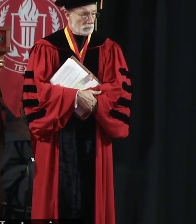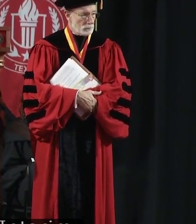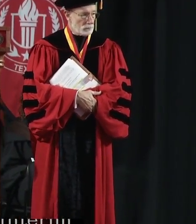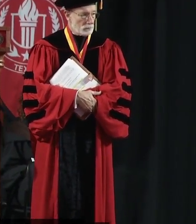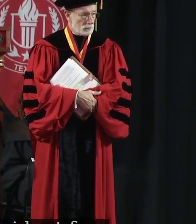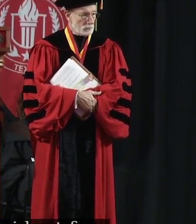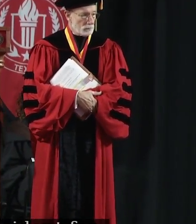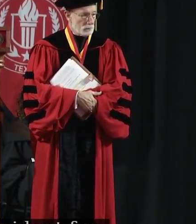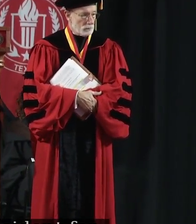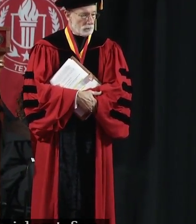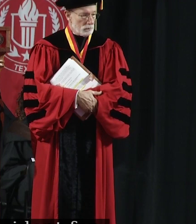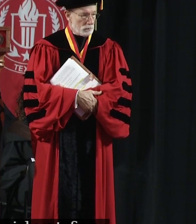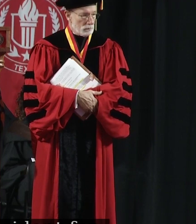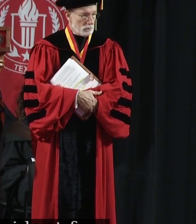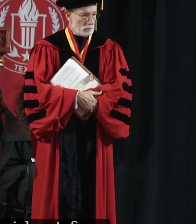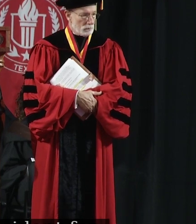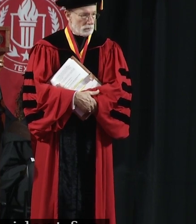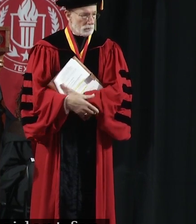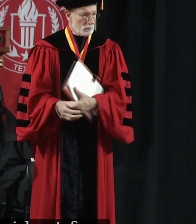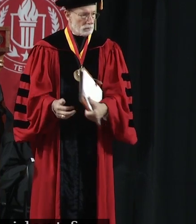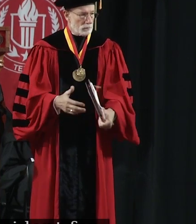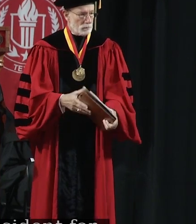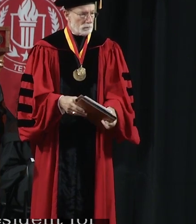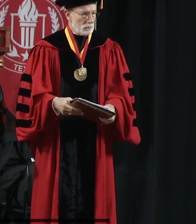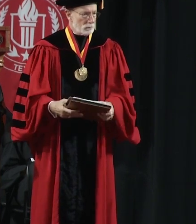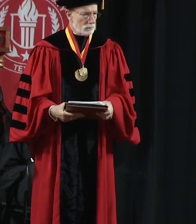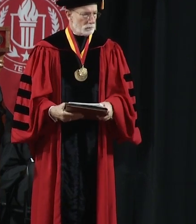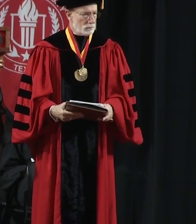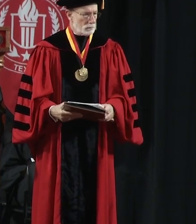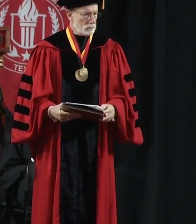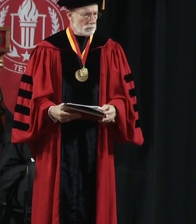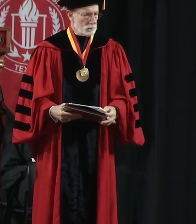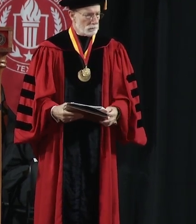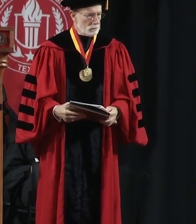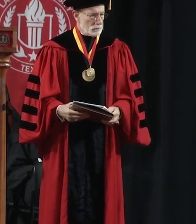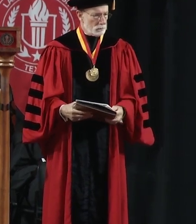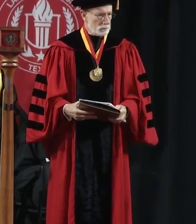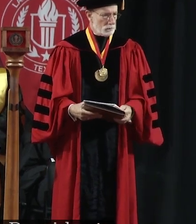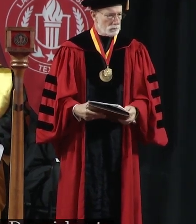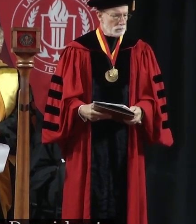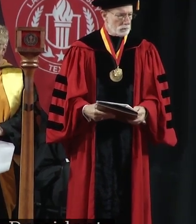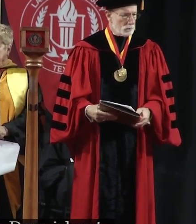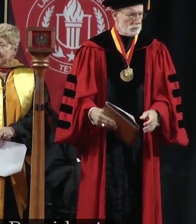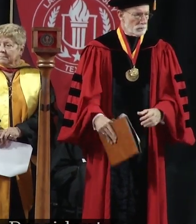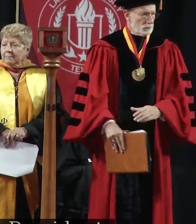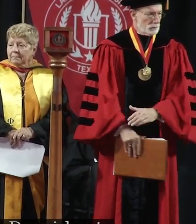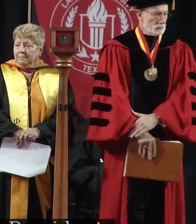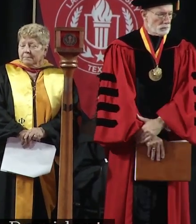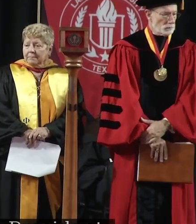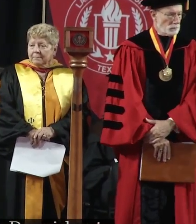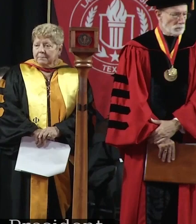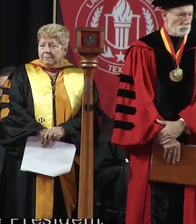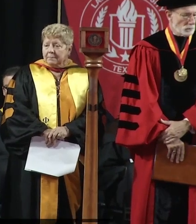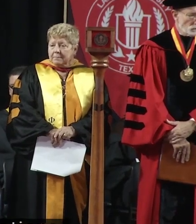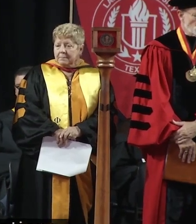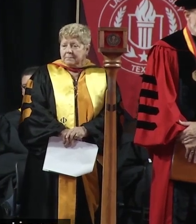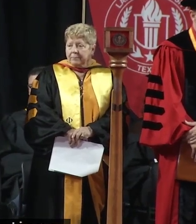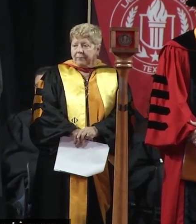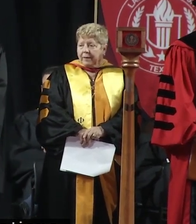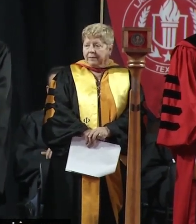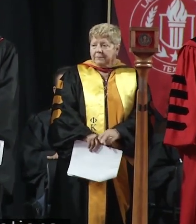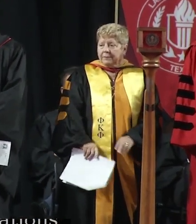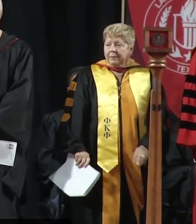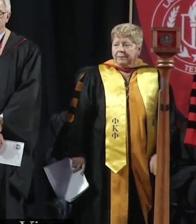President for Academic Affairs, Mr. Craig Ness, Vice President of Finance and Operations, Dr. John